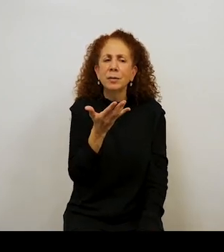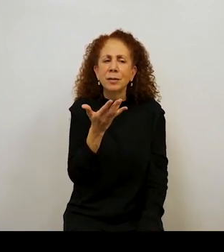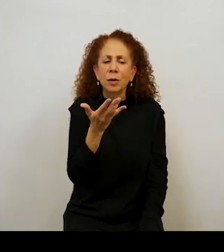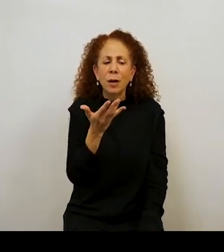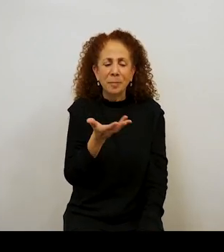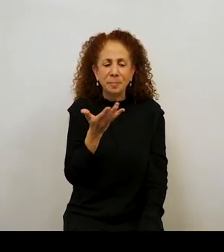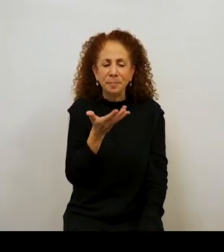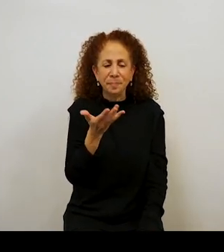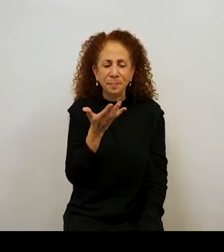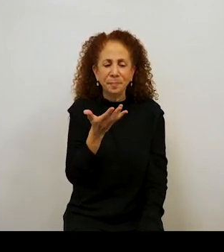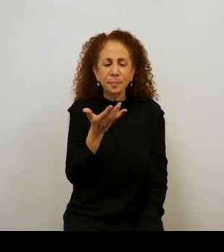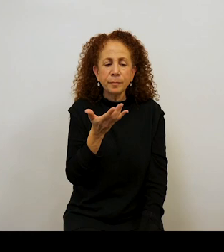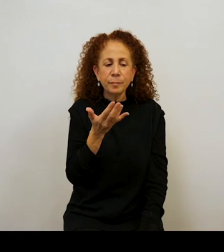what,